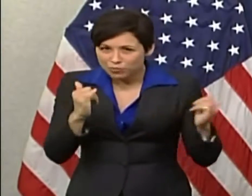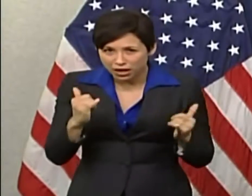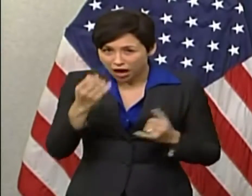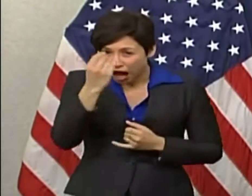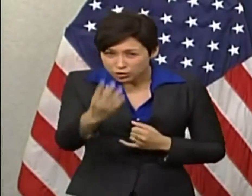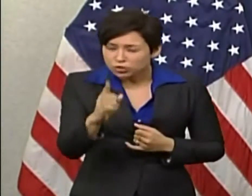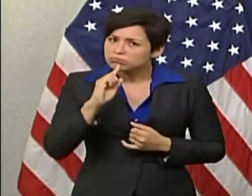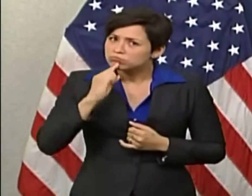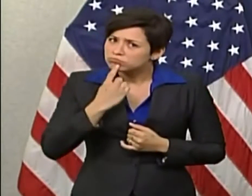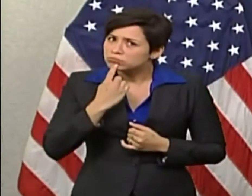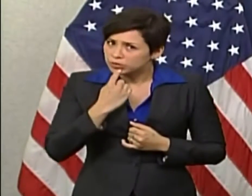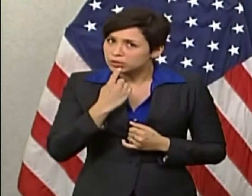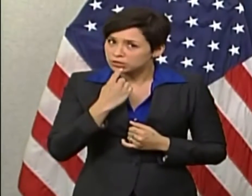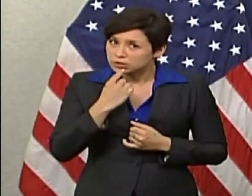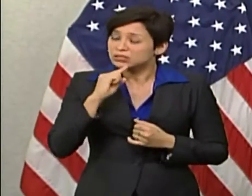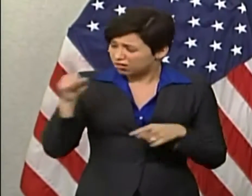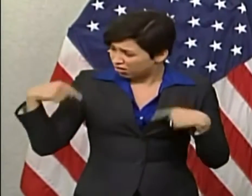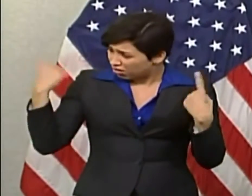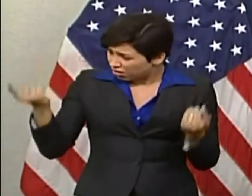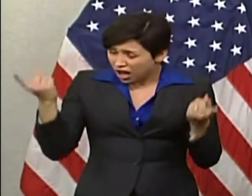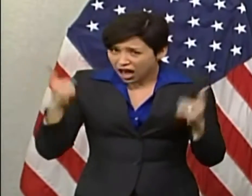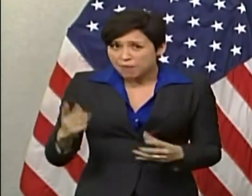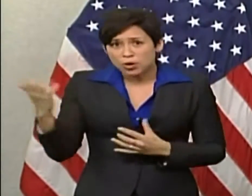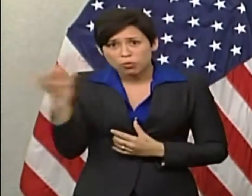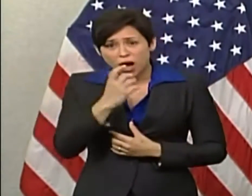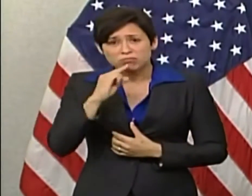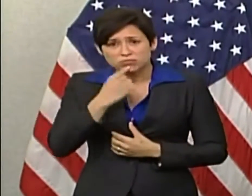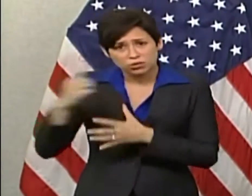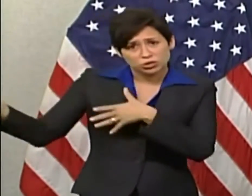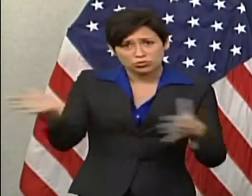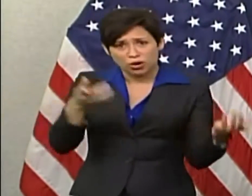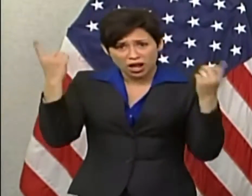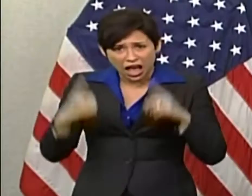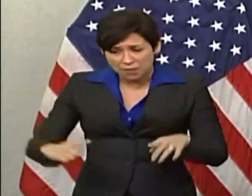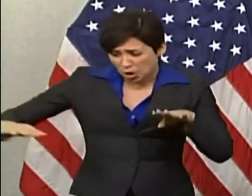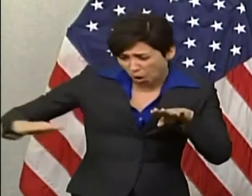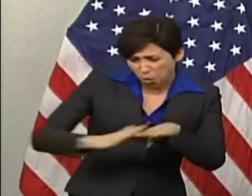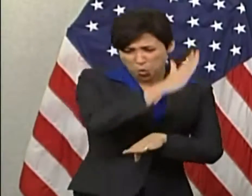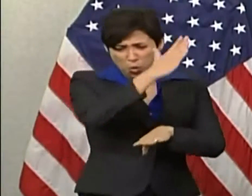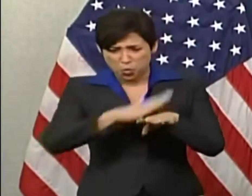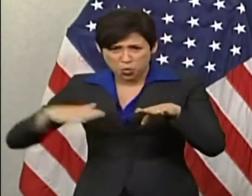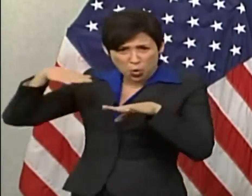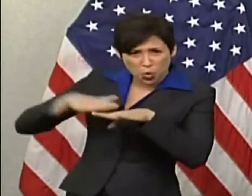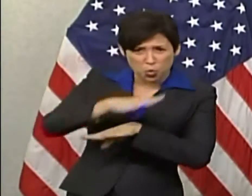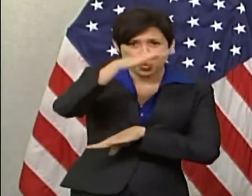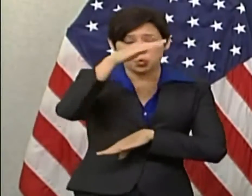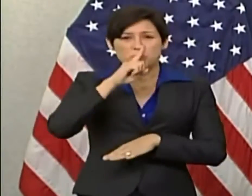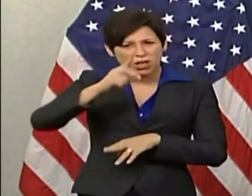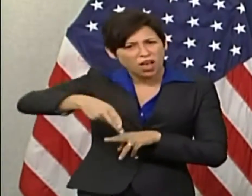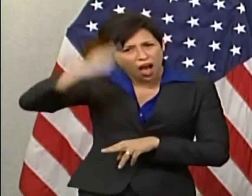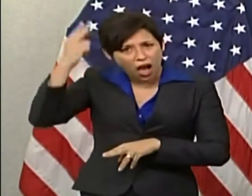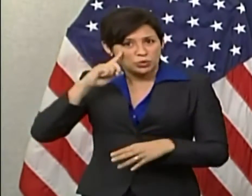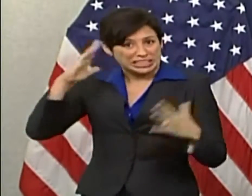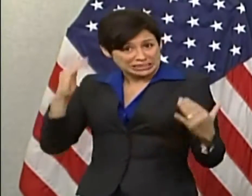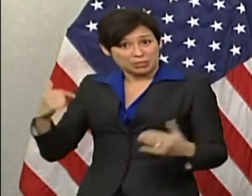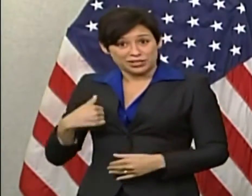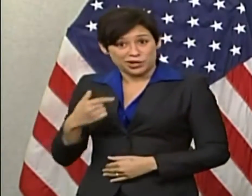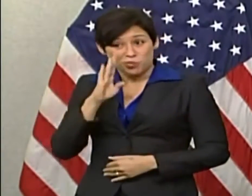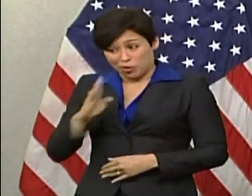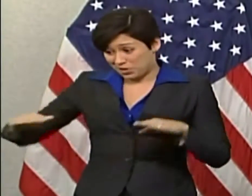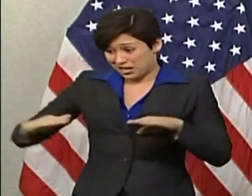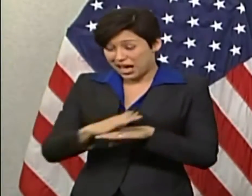beginning, this is a once in a long time storm. The surge is very high. We expected it to be high. It's in fact slightly